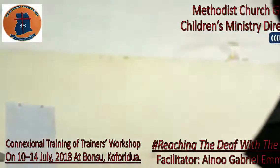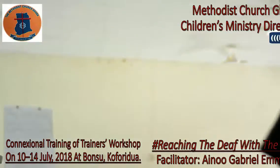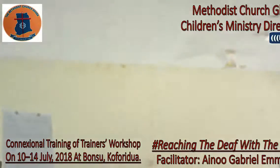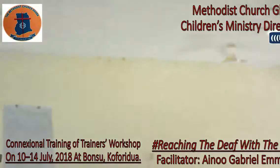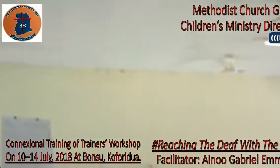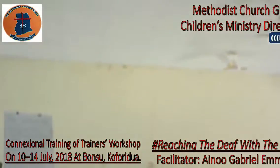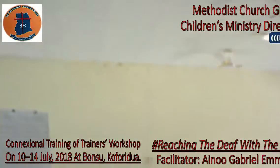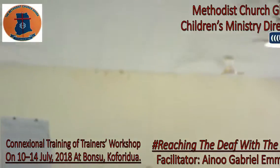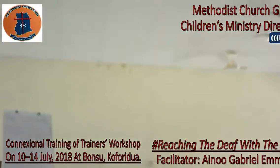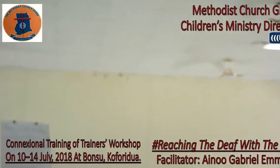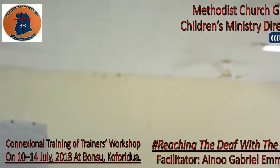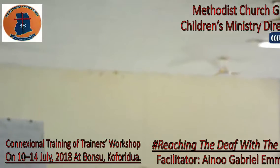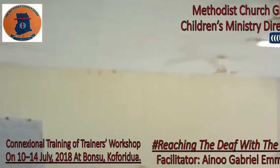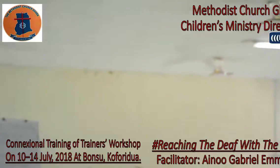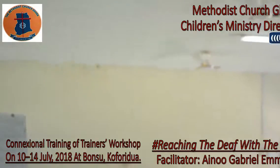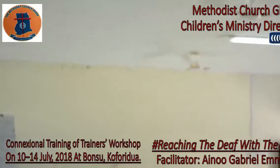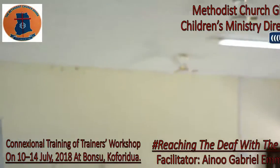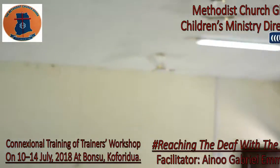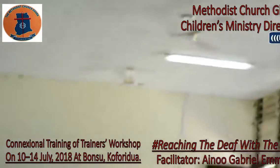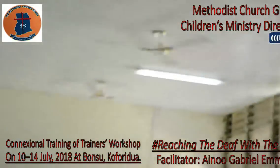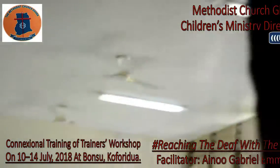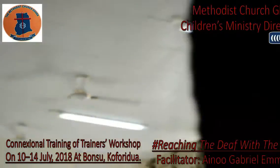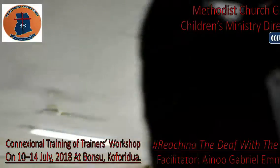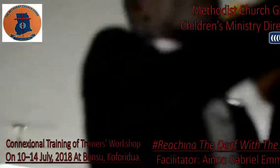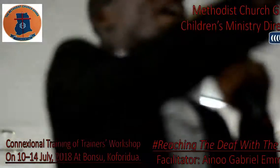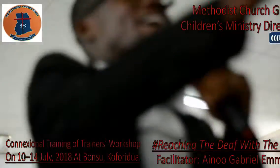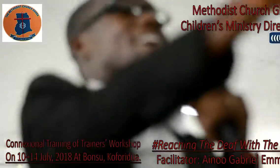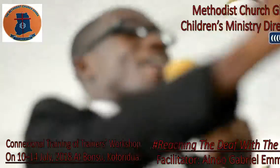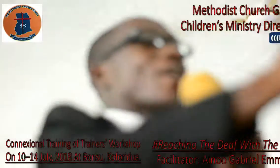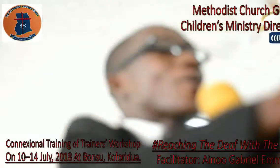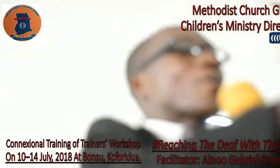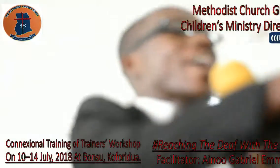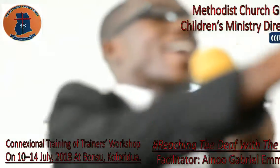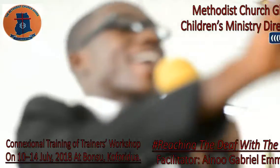Mokumaba, Mokumaba, and yeah, Mokumaba, this is